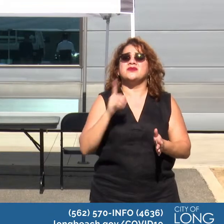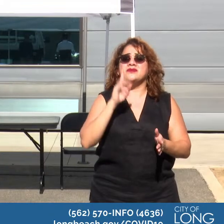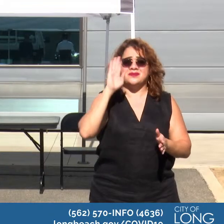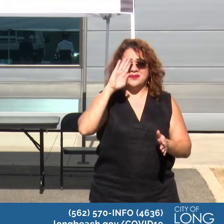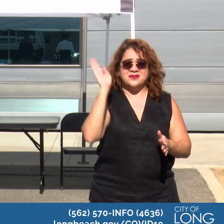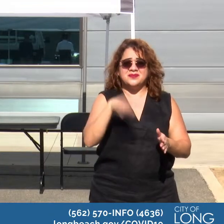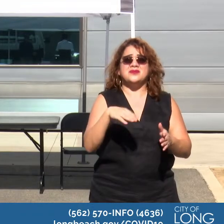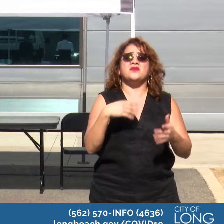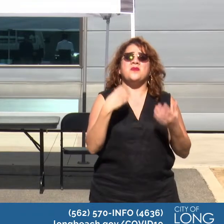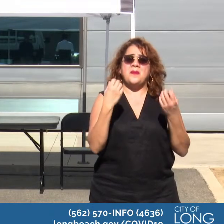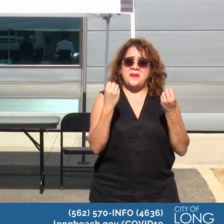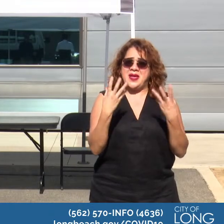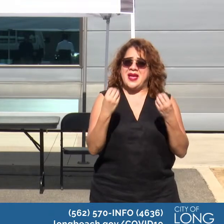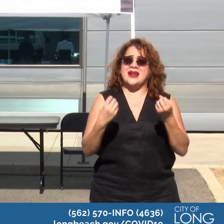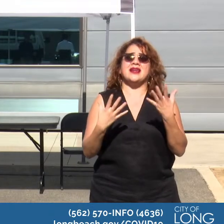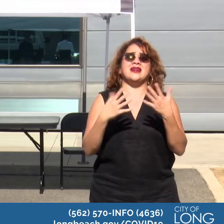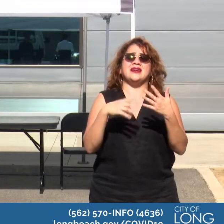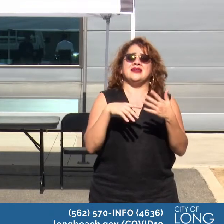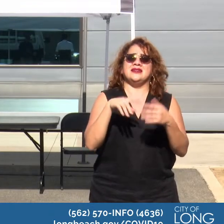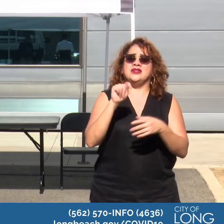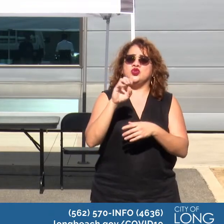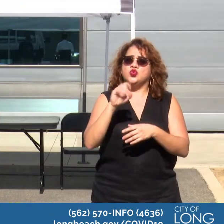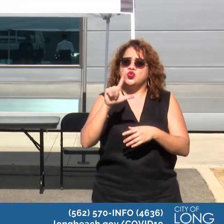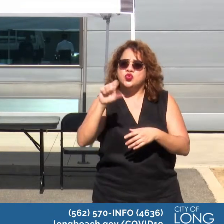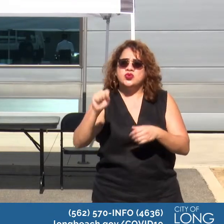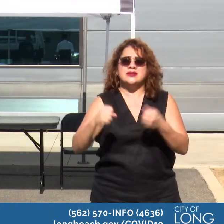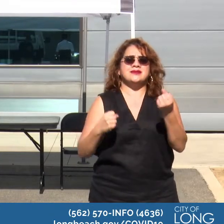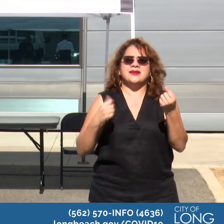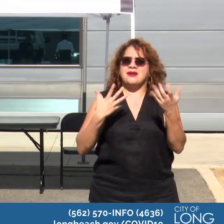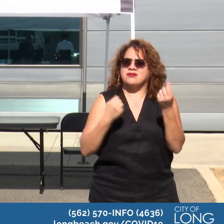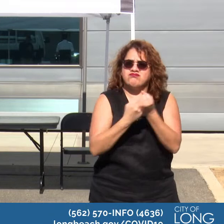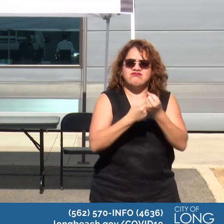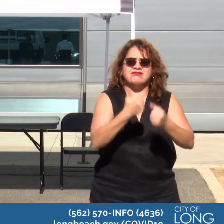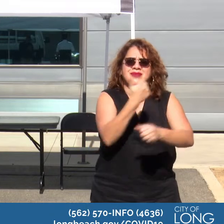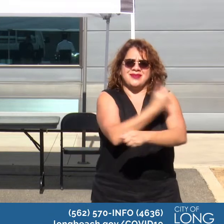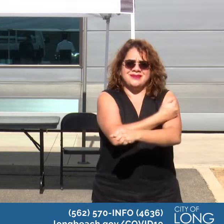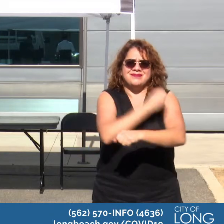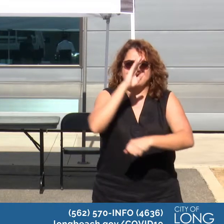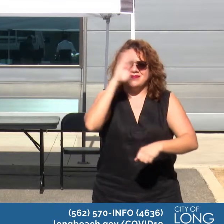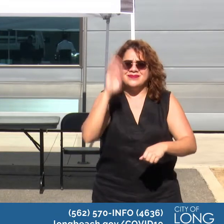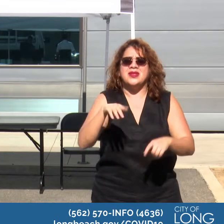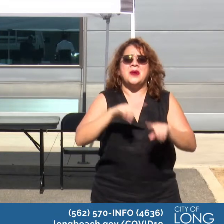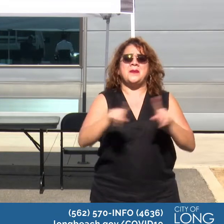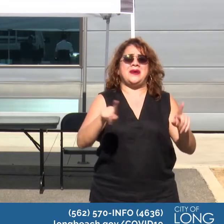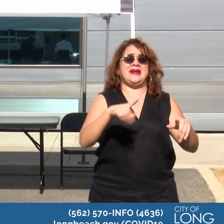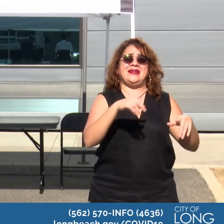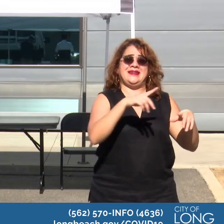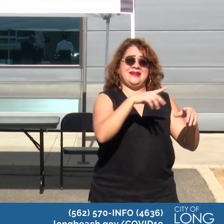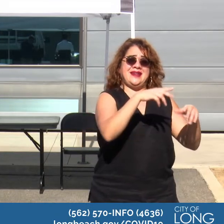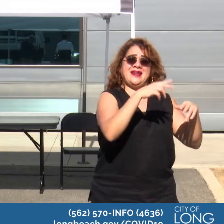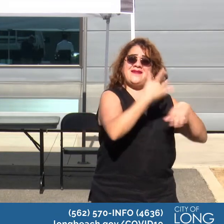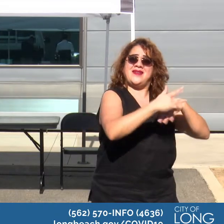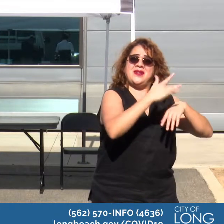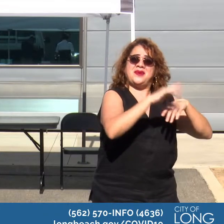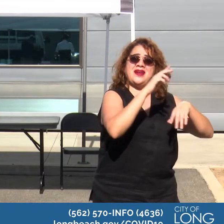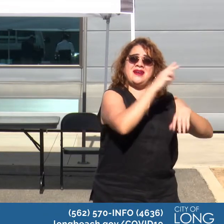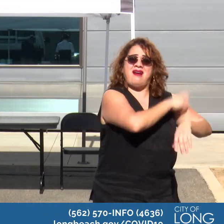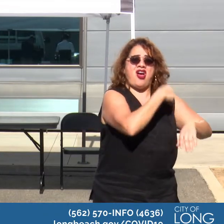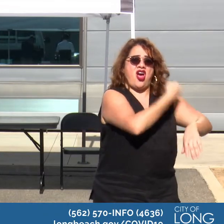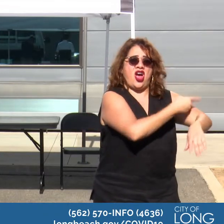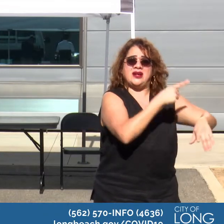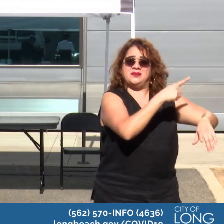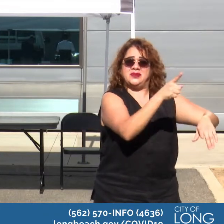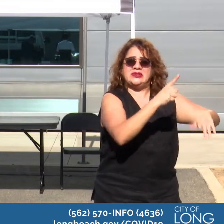around the vaccine, there's a lot of seriousness happening at our hospitals. Our hospital capacity remains